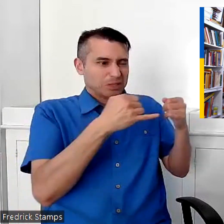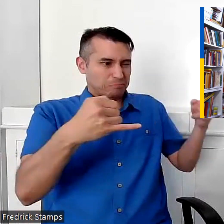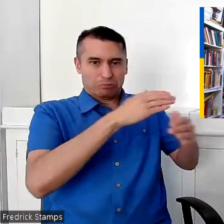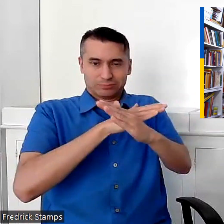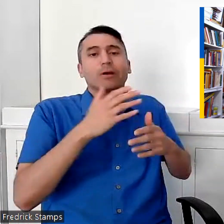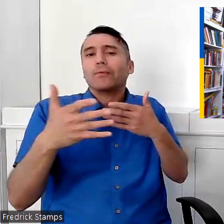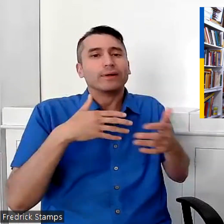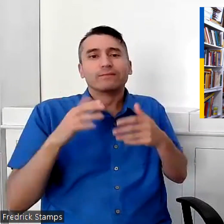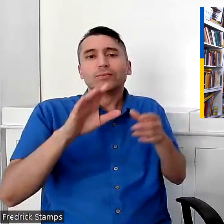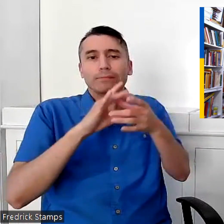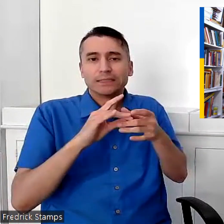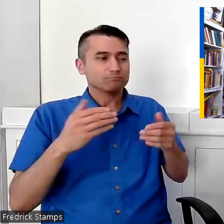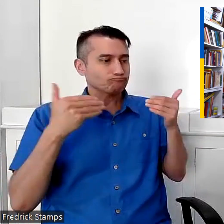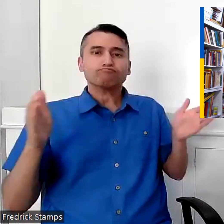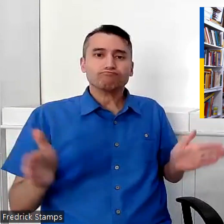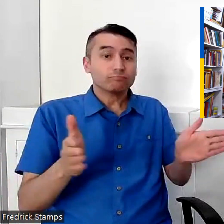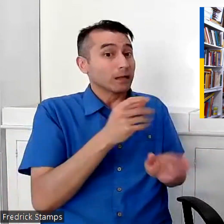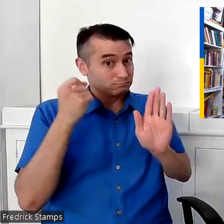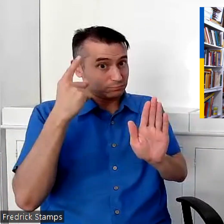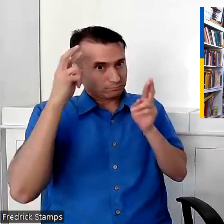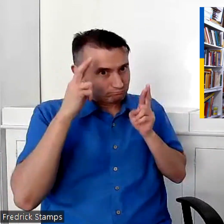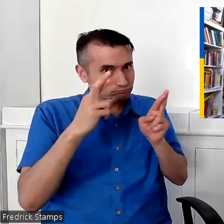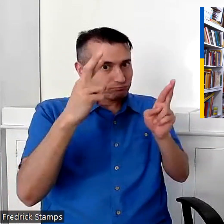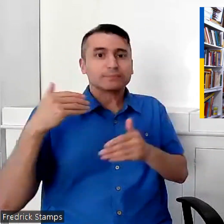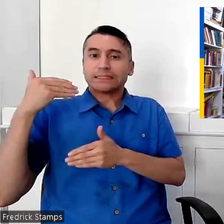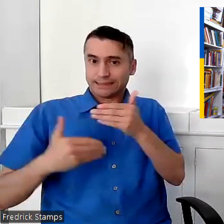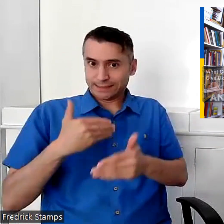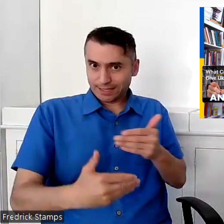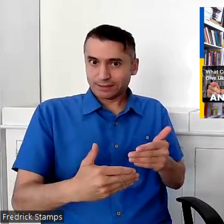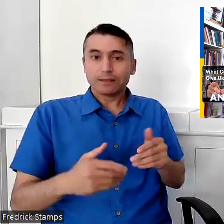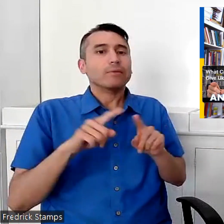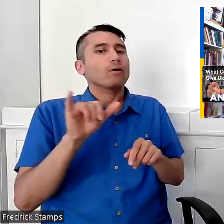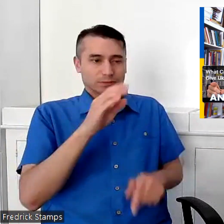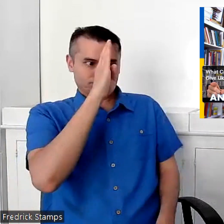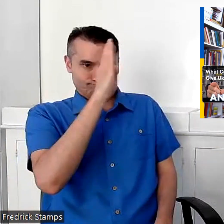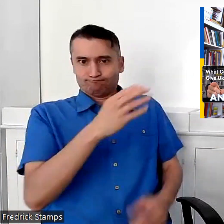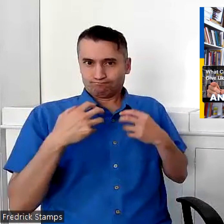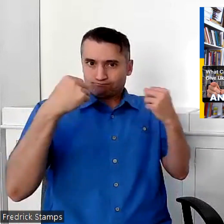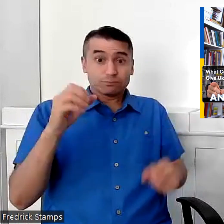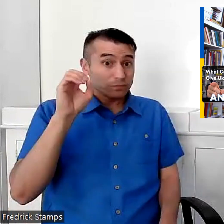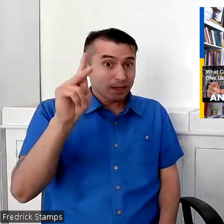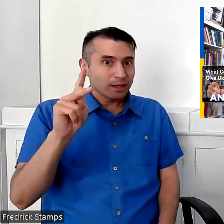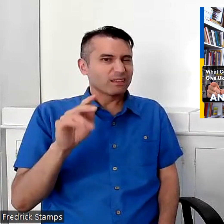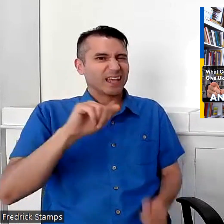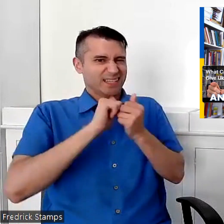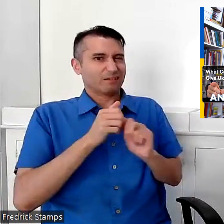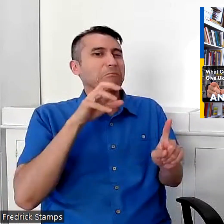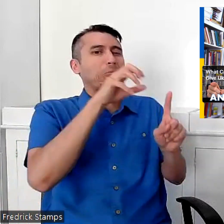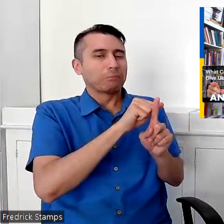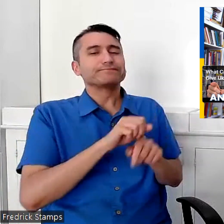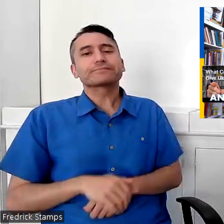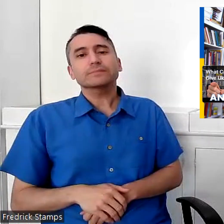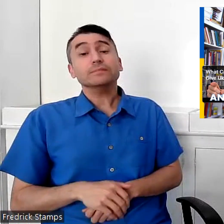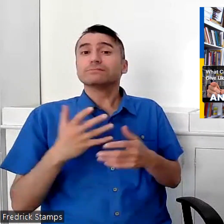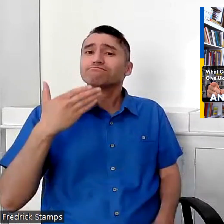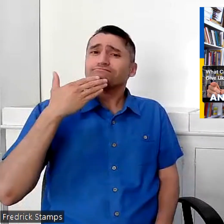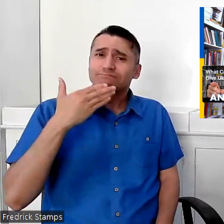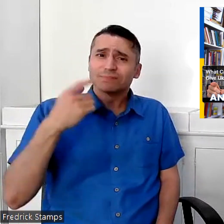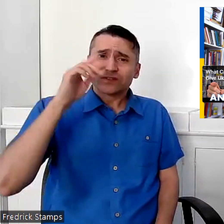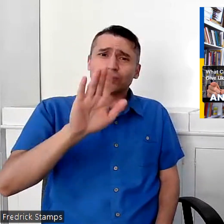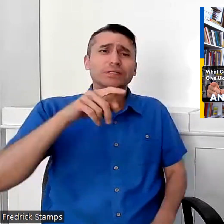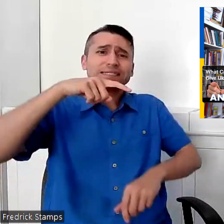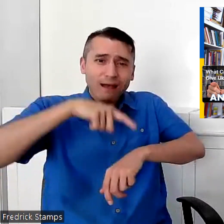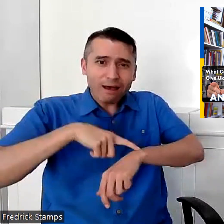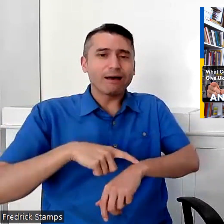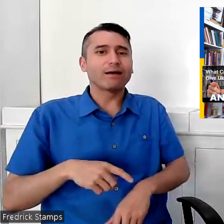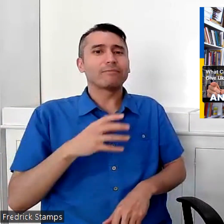his heart. Whatever it is, urge him to do it and be kind in the process, but firm. Okay? That's how you get this done. Thank